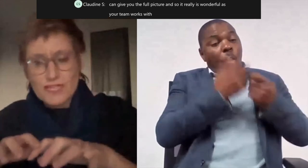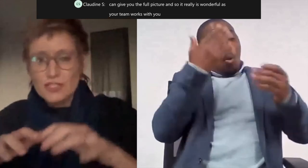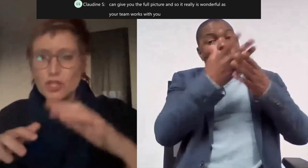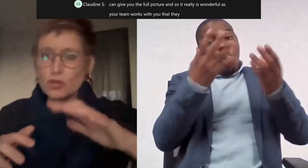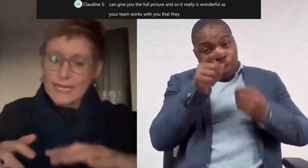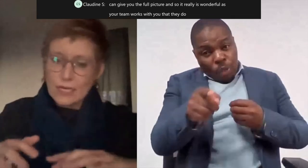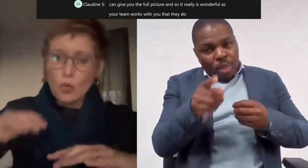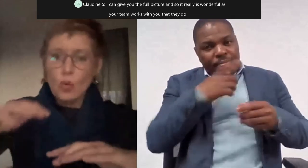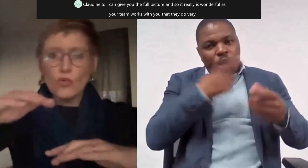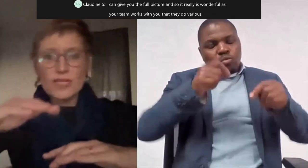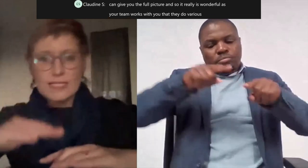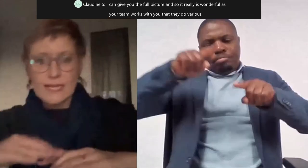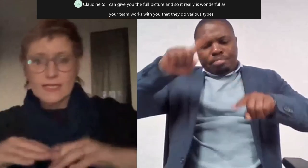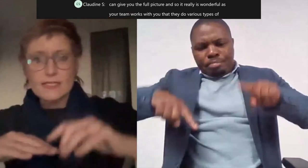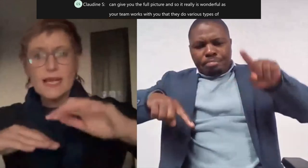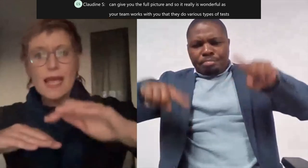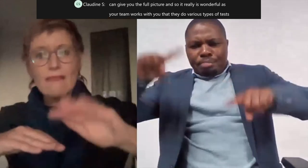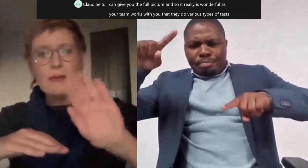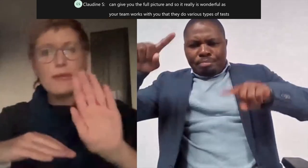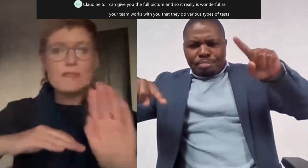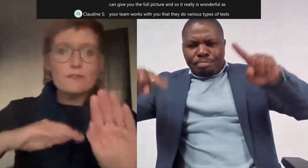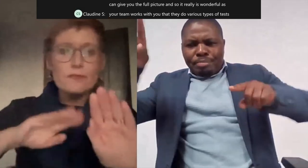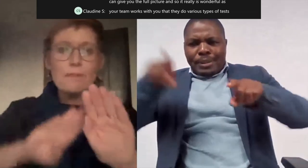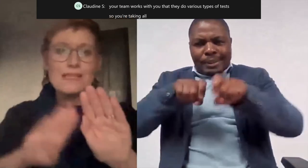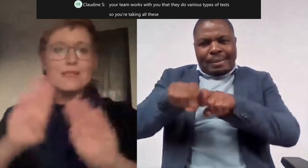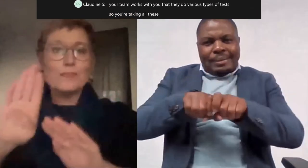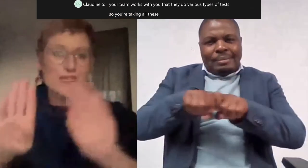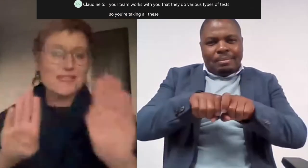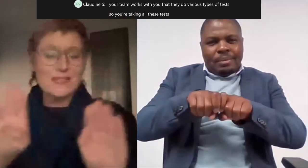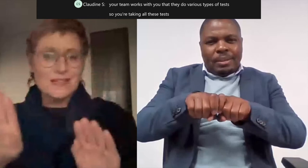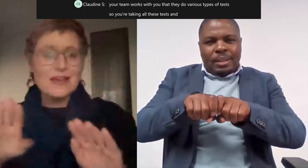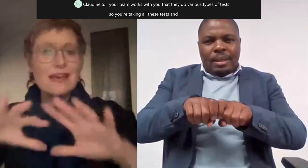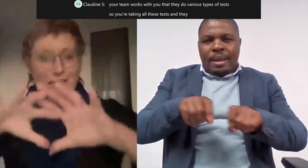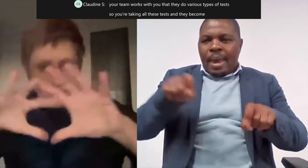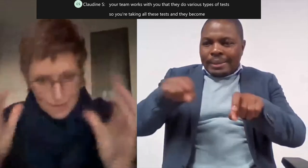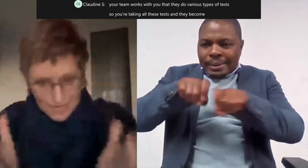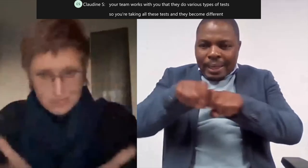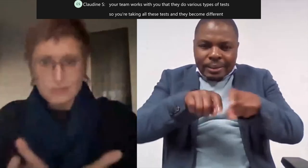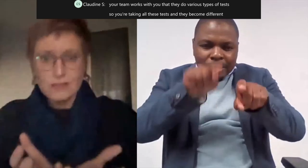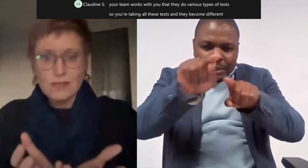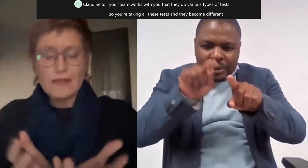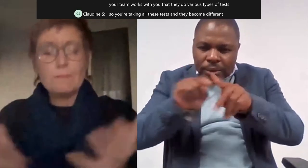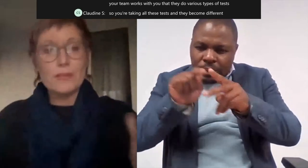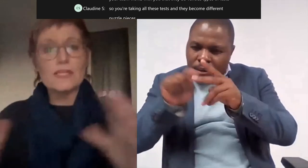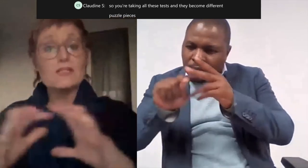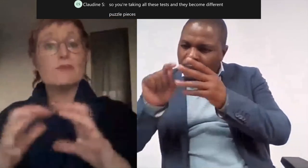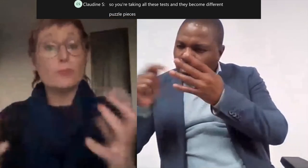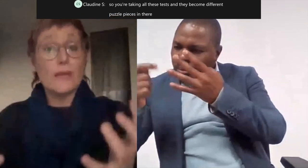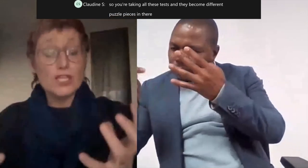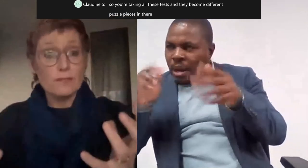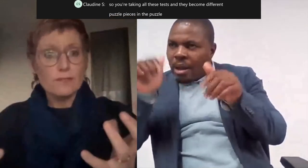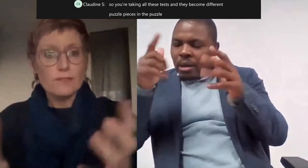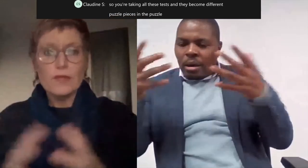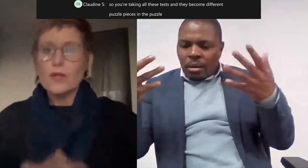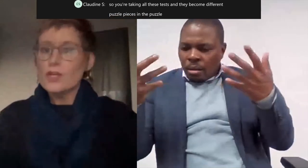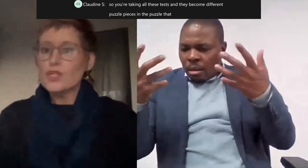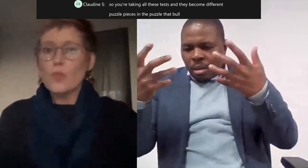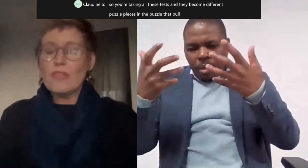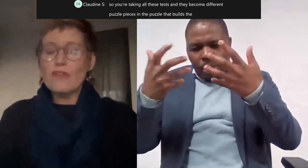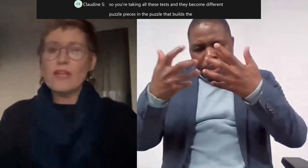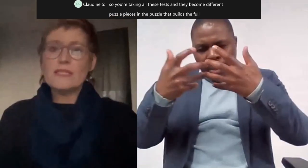various types of tests. So you're taking all these tests and they become different puzzle pieces in the puzzle that builds the full